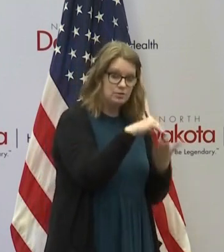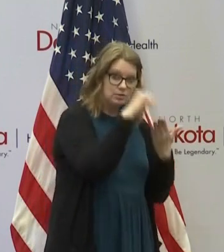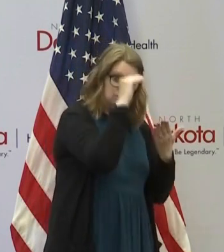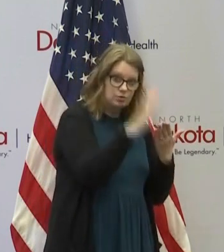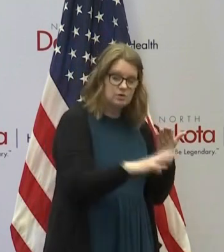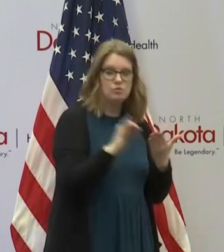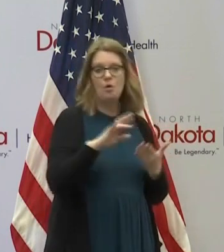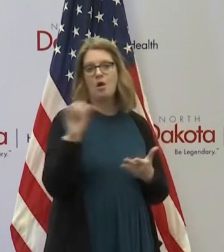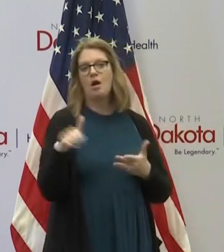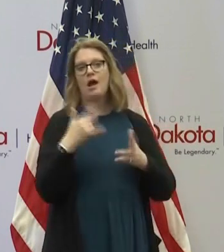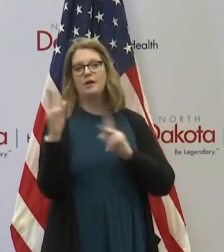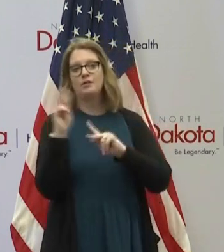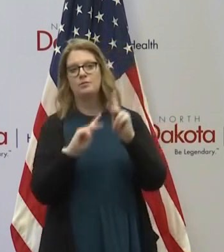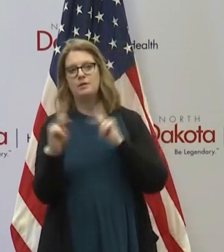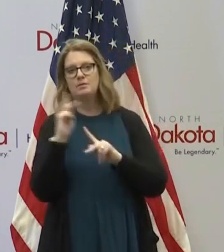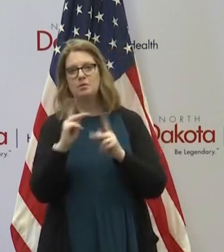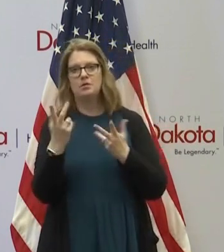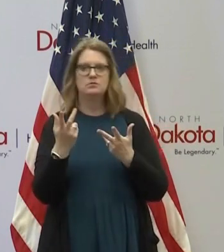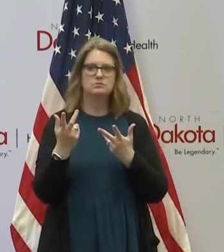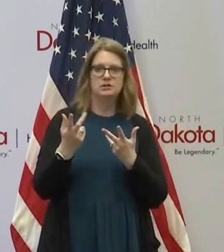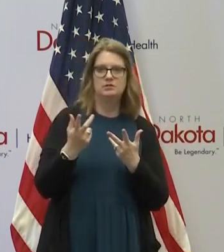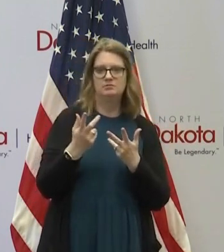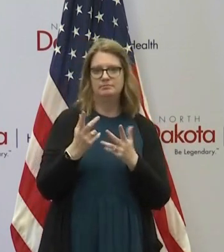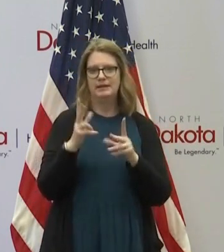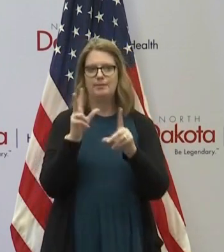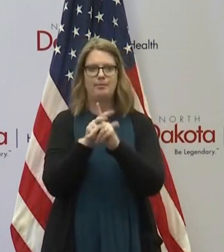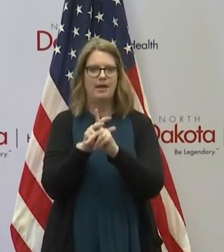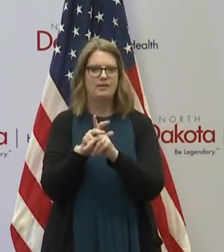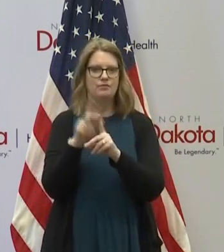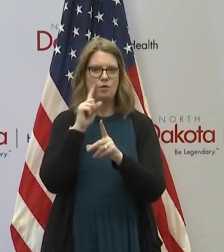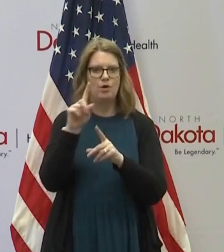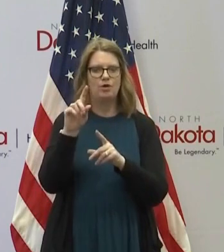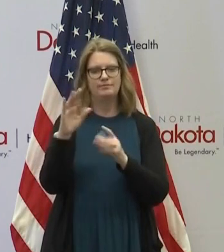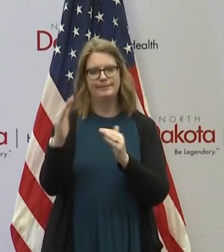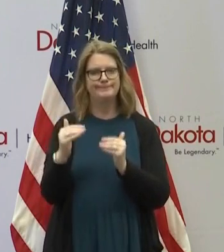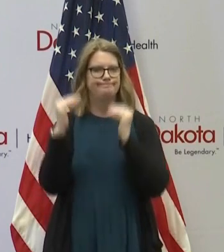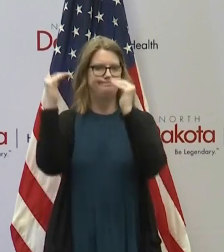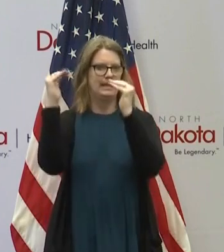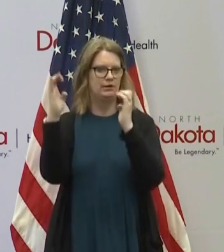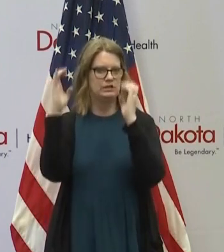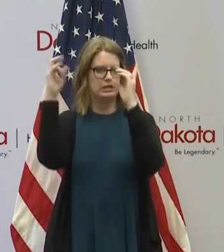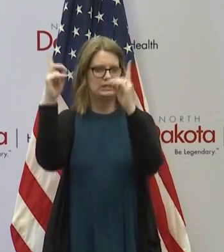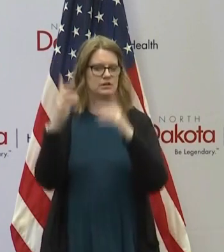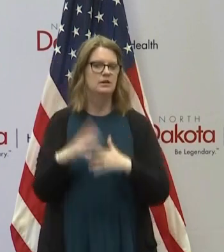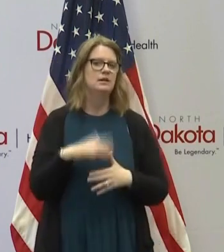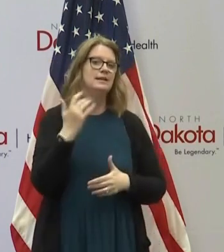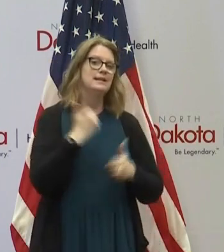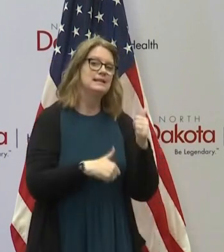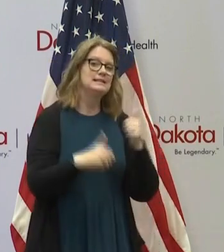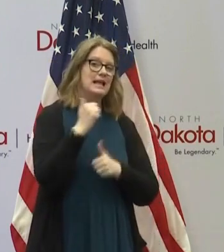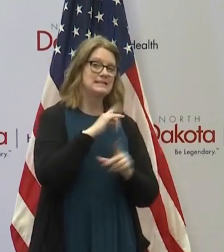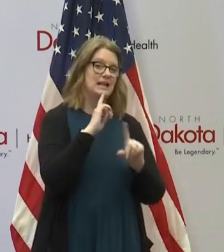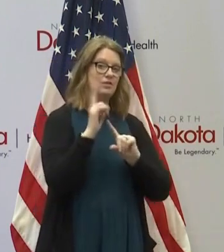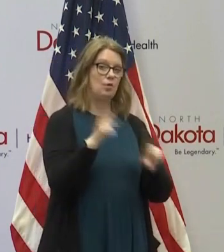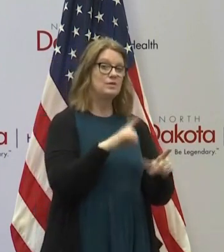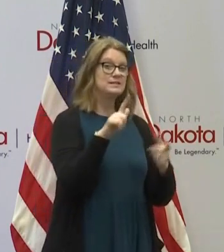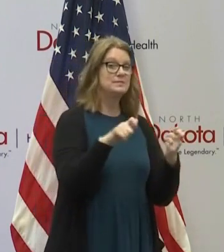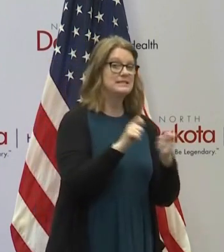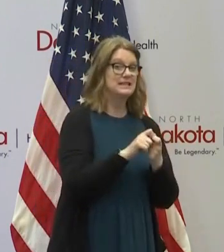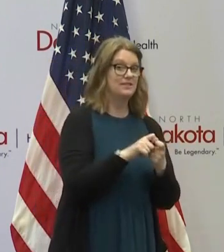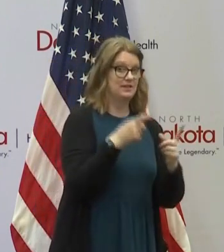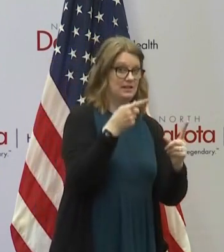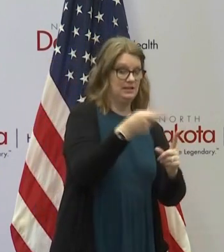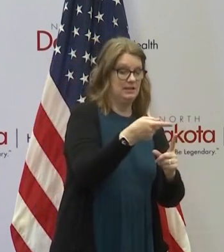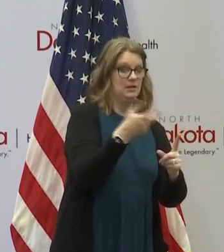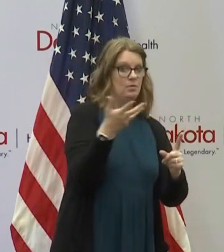people looking for scholarships to go to higher education can also use those. So what this executive order specifically addresses is